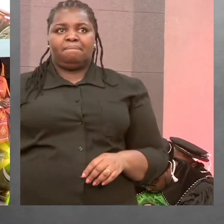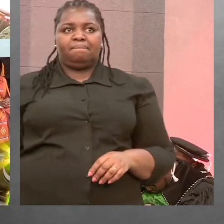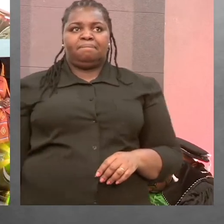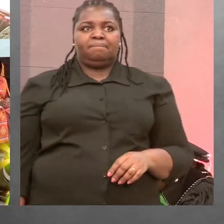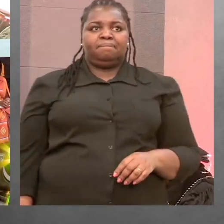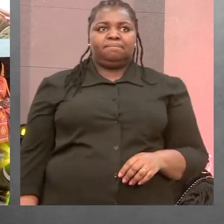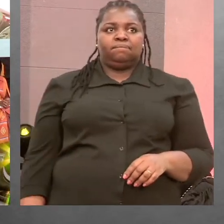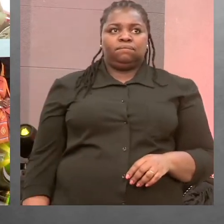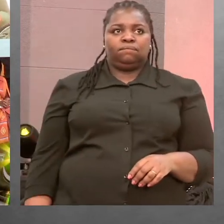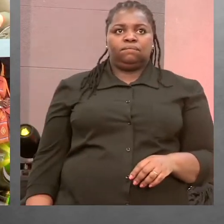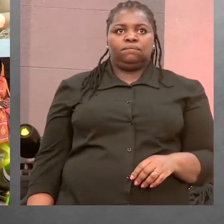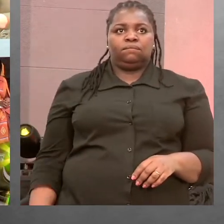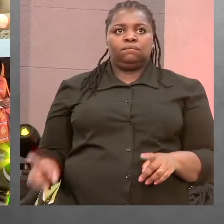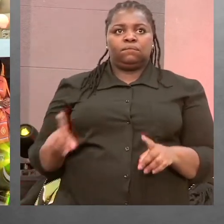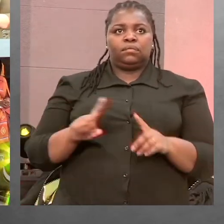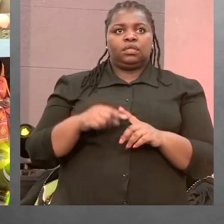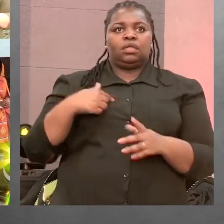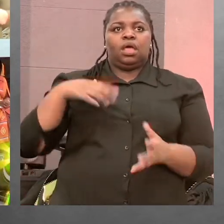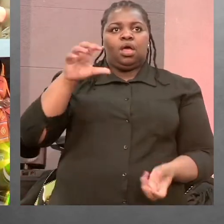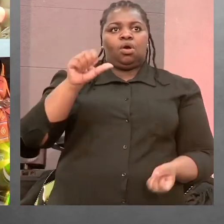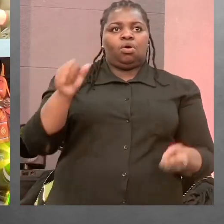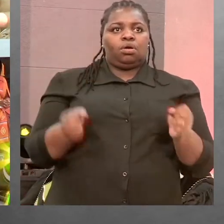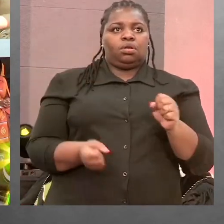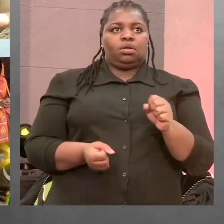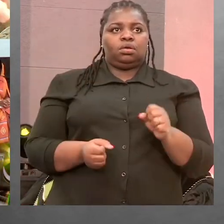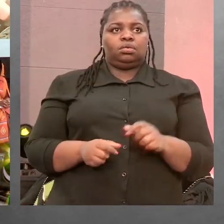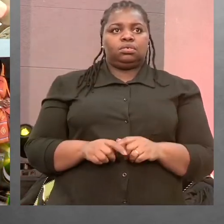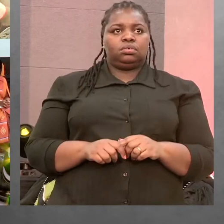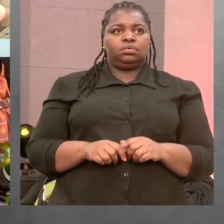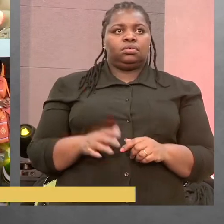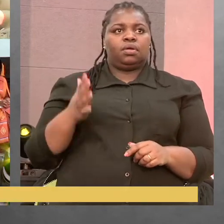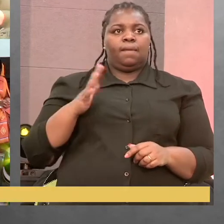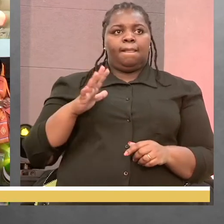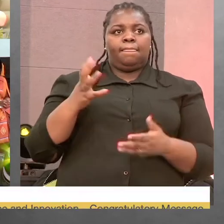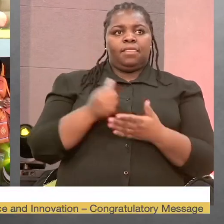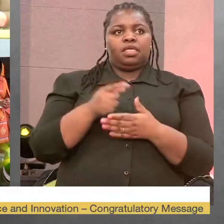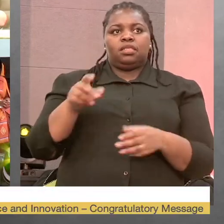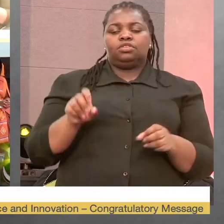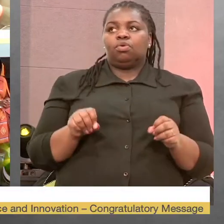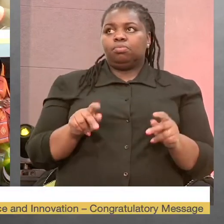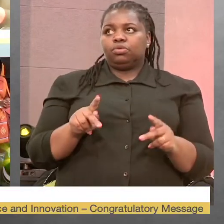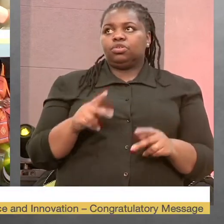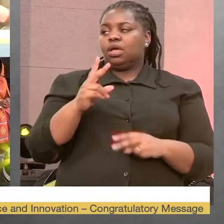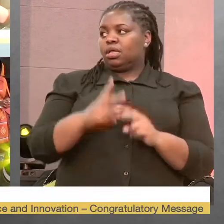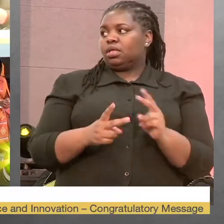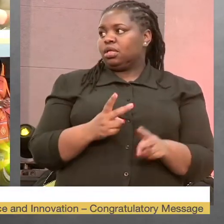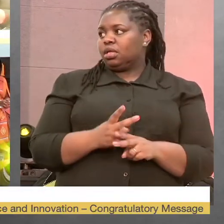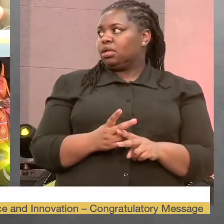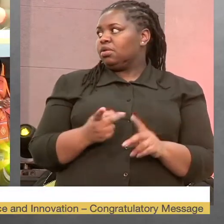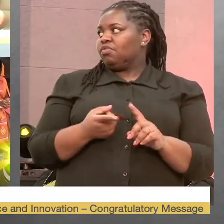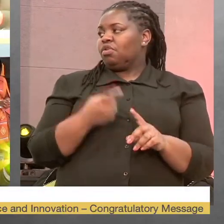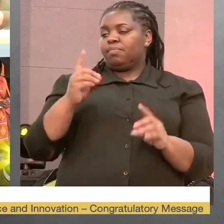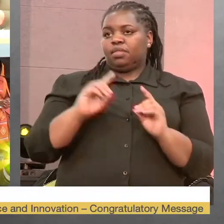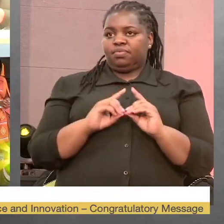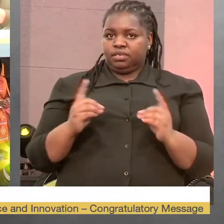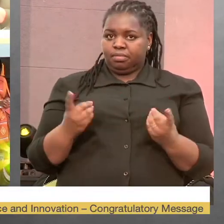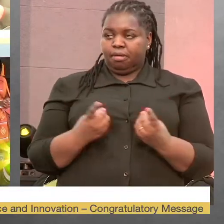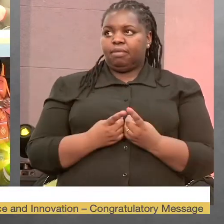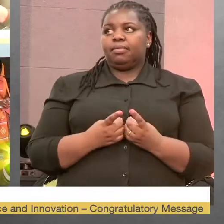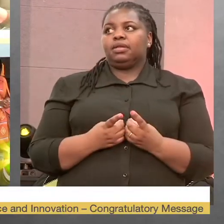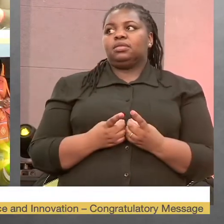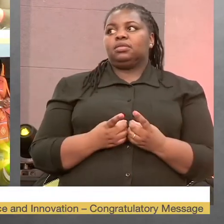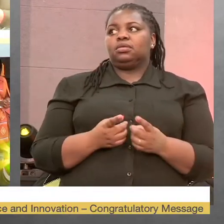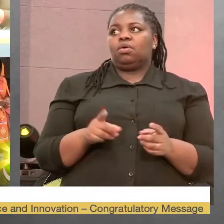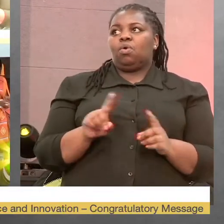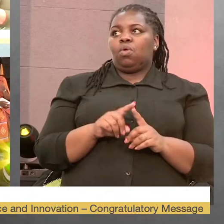As I conclude, ladies and gentlemen, I'd like to take this opportunity once again and on behalf of the department and